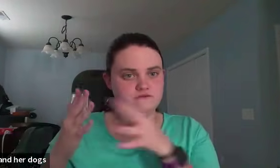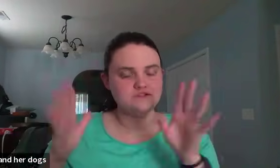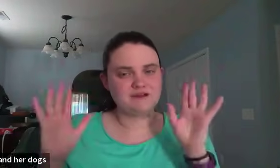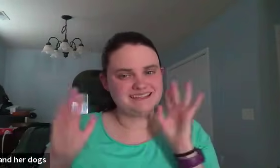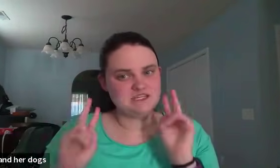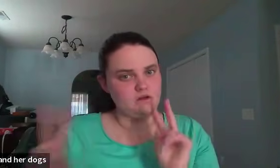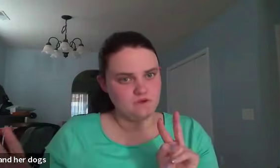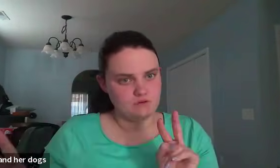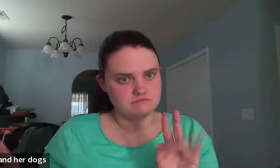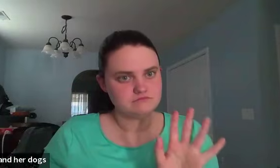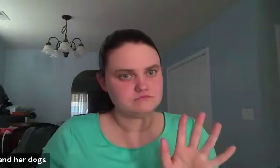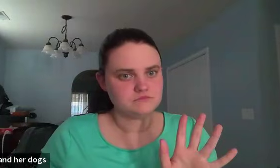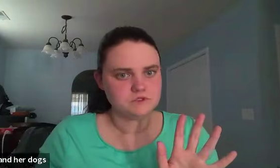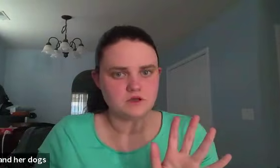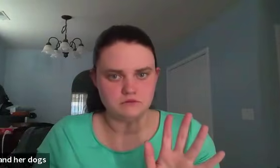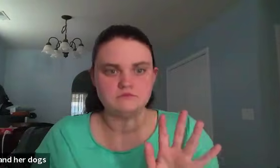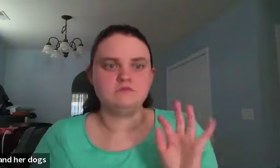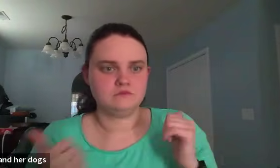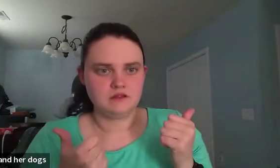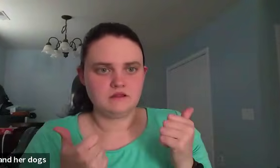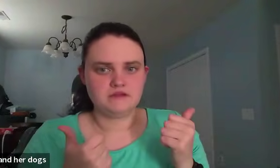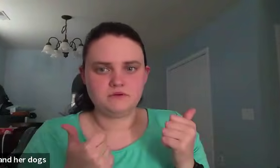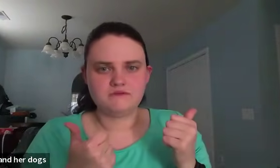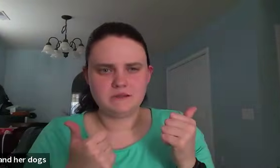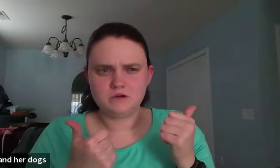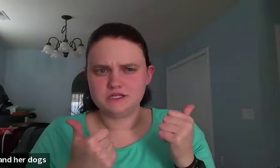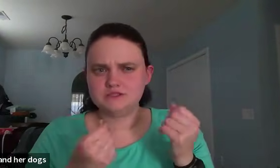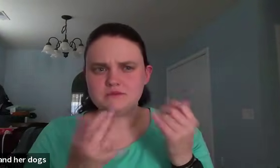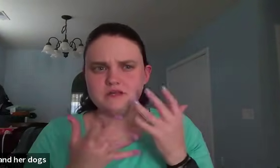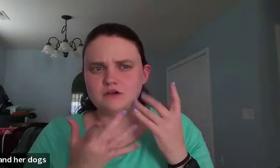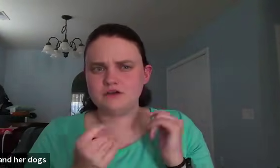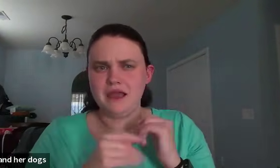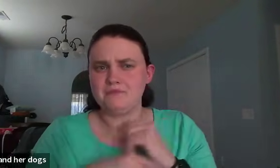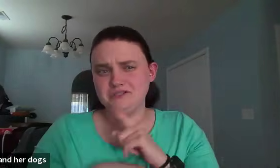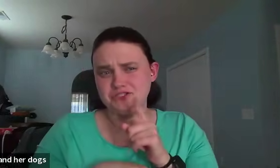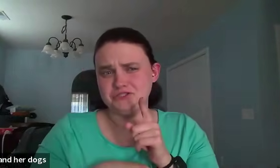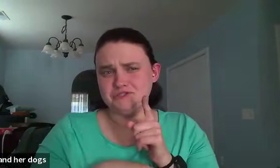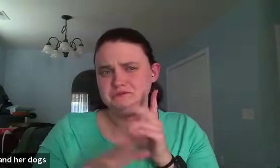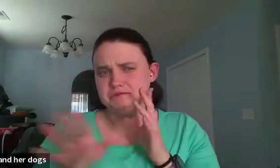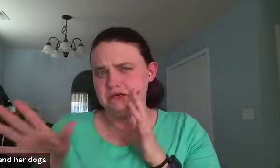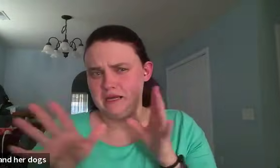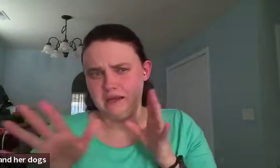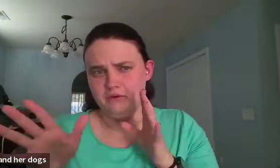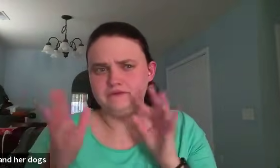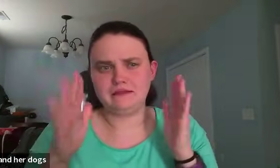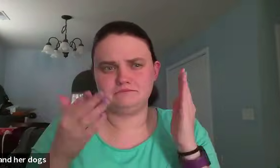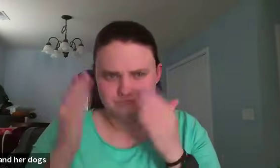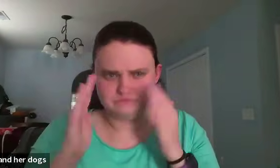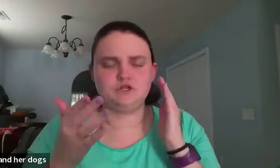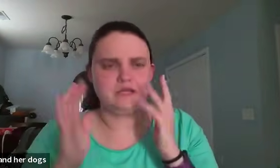view so I can see all of y'all. So, but if we have any more issues, let me know. I'll try. I'm not sure how with the turning